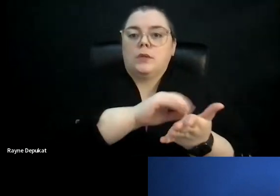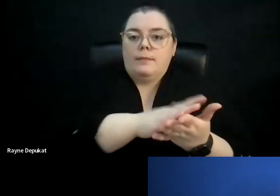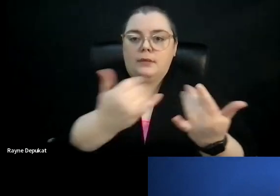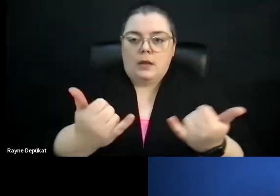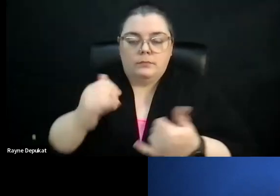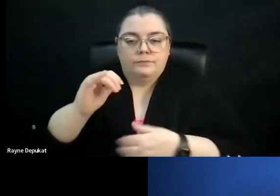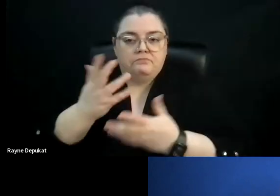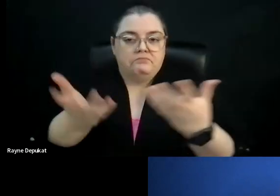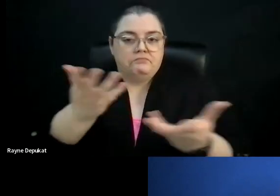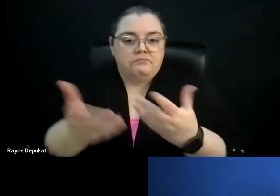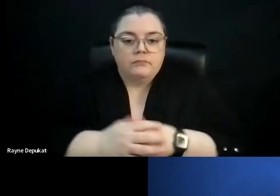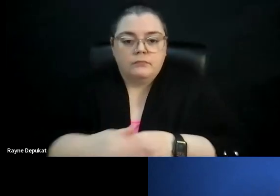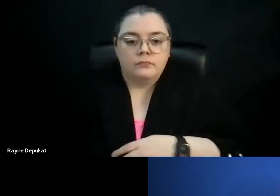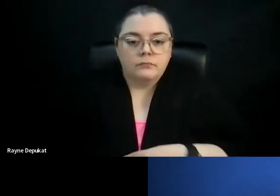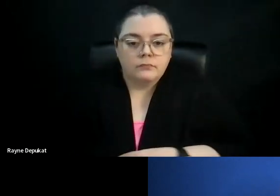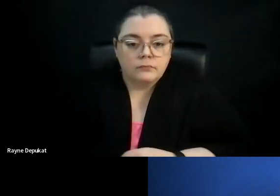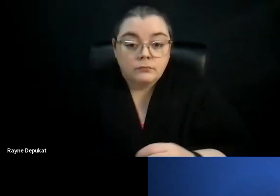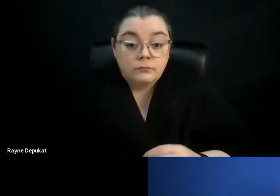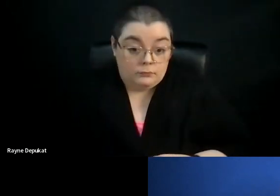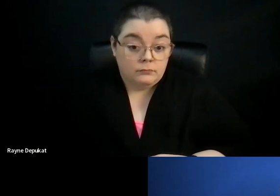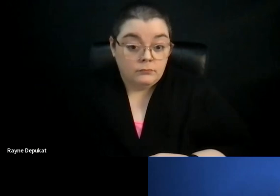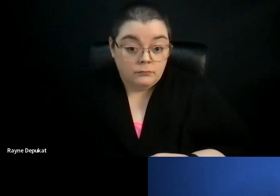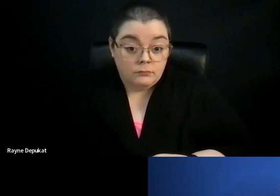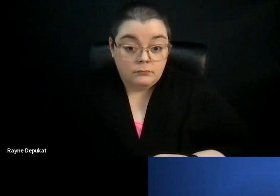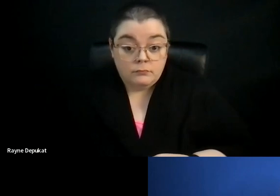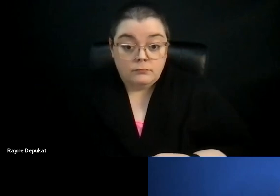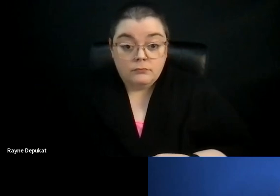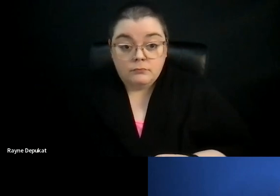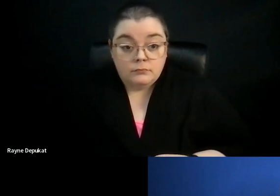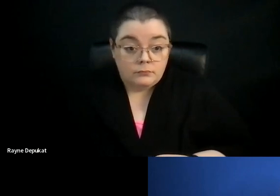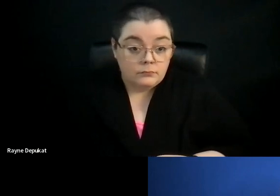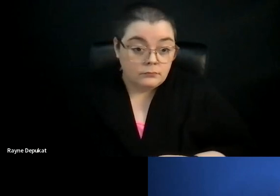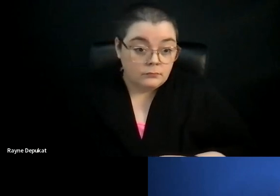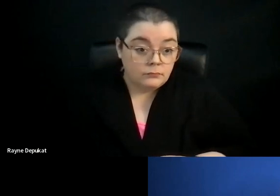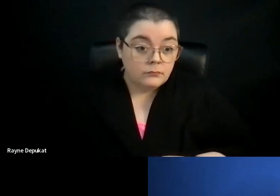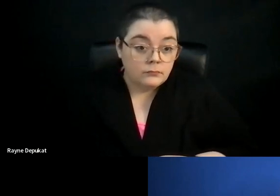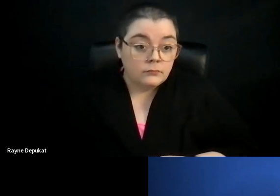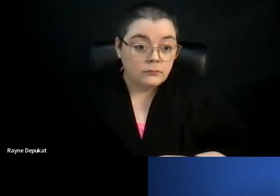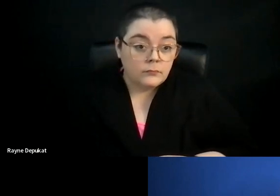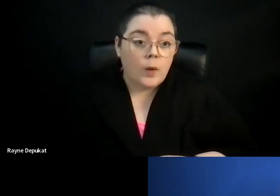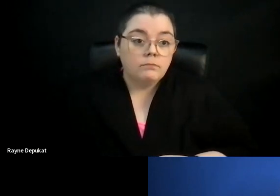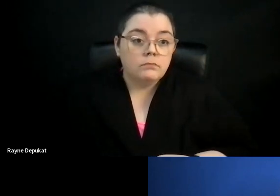I'm not sure it's worth to open up a new document currently right now, so.